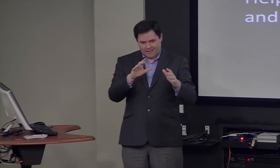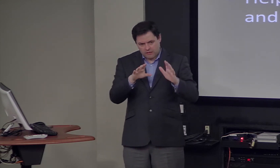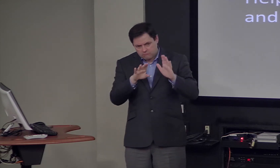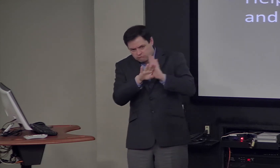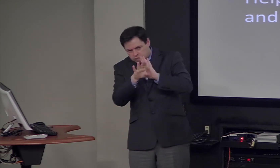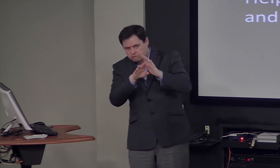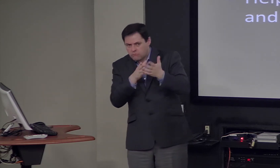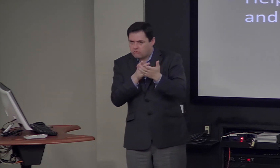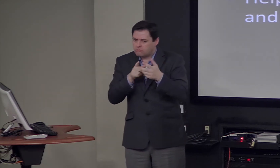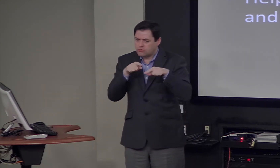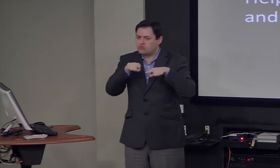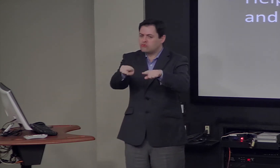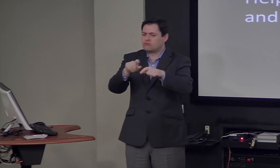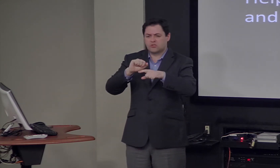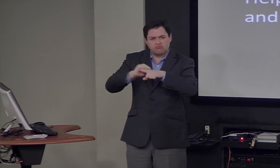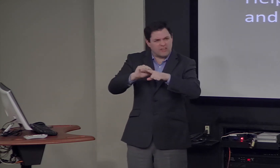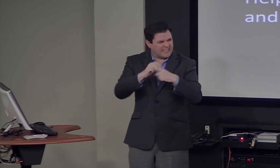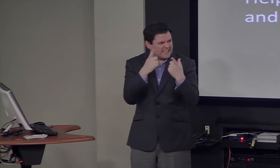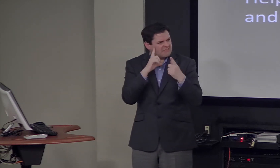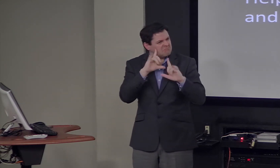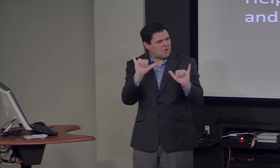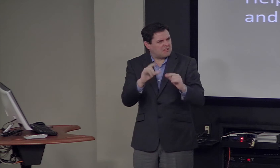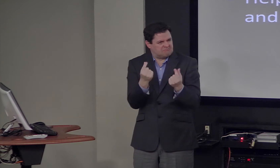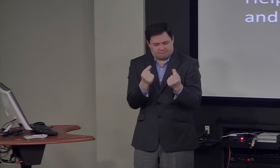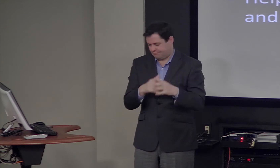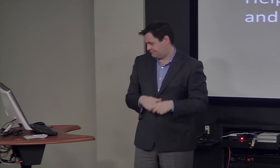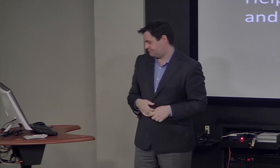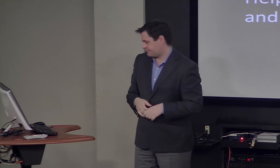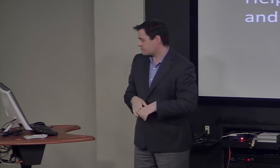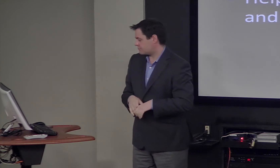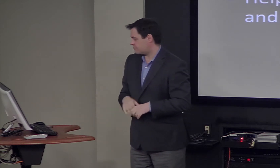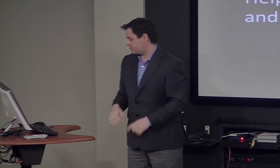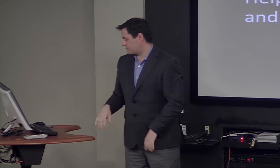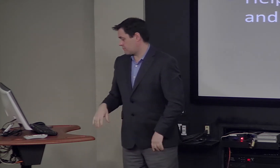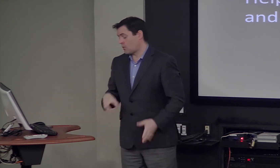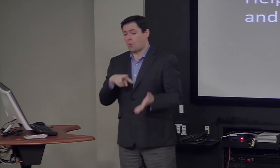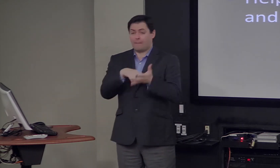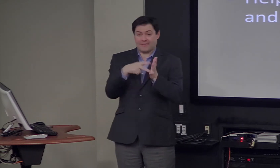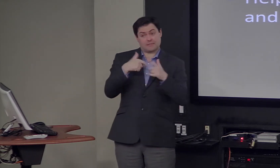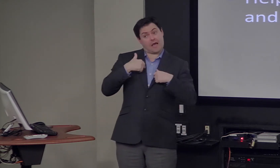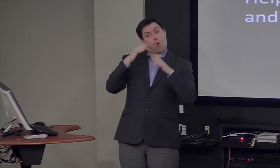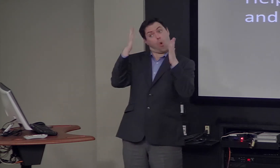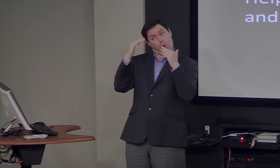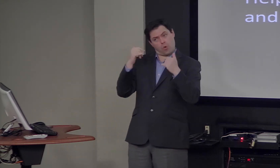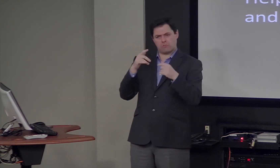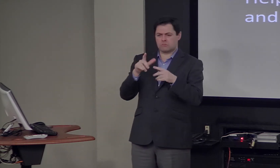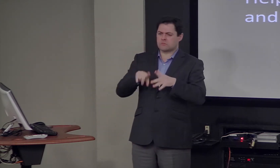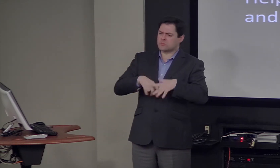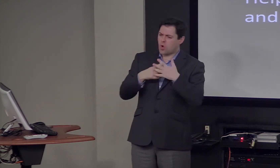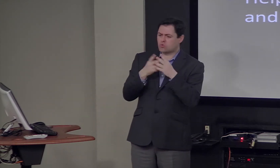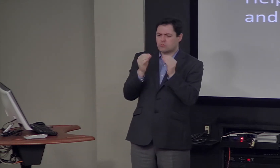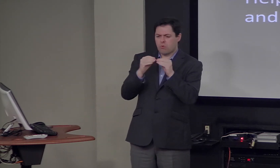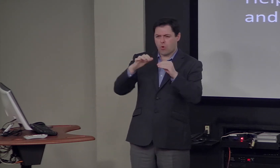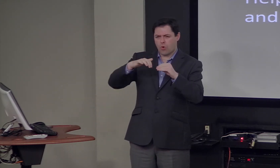basic decision-making process that led them to embark on a career as an interpreter and seek training in that area?